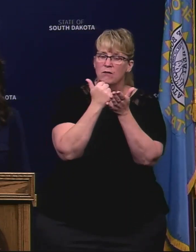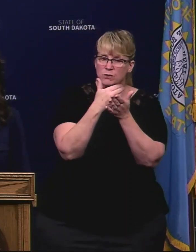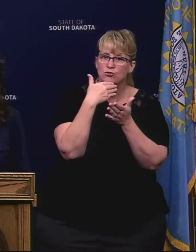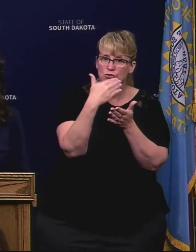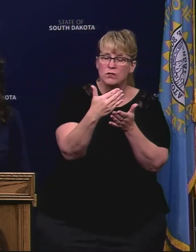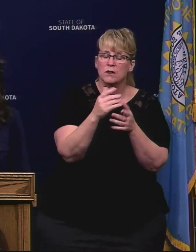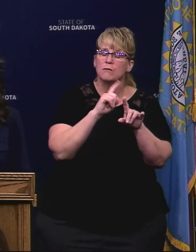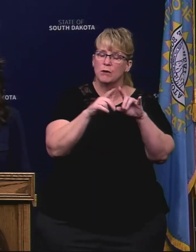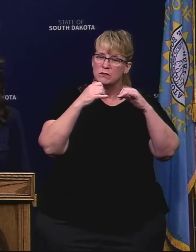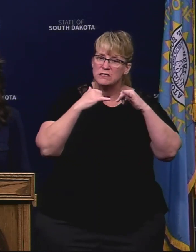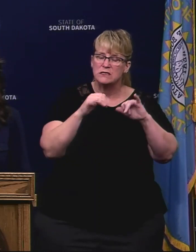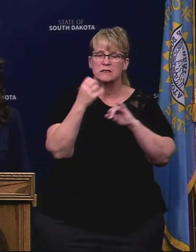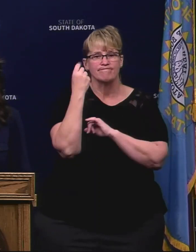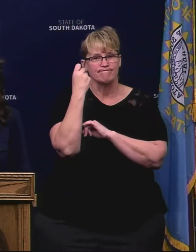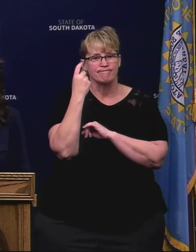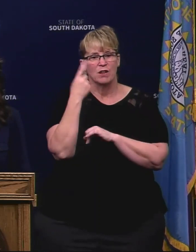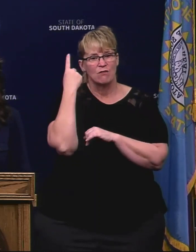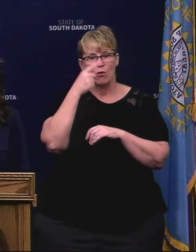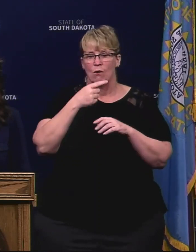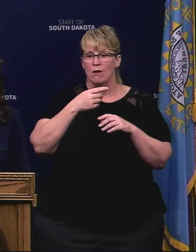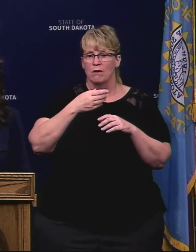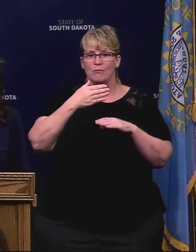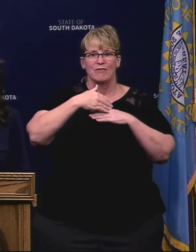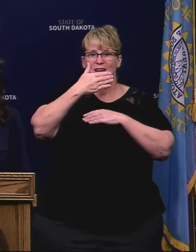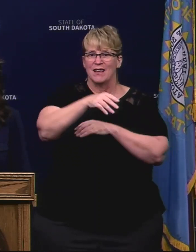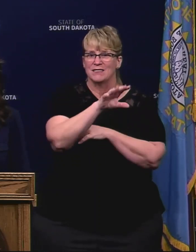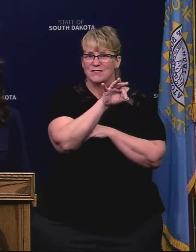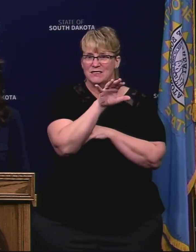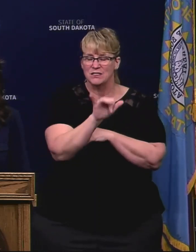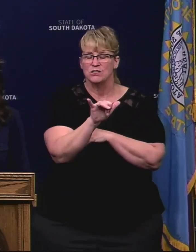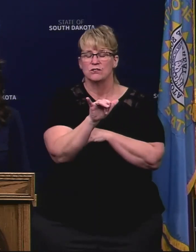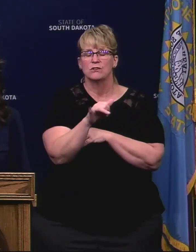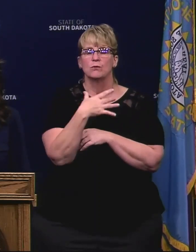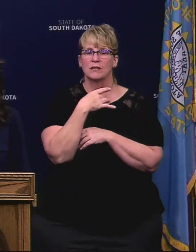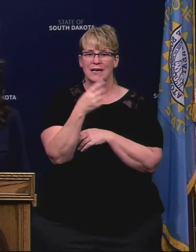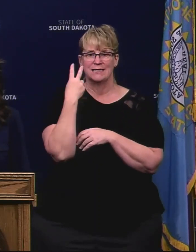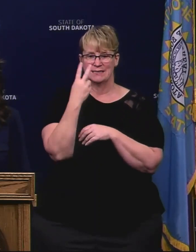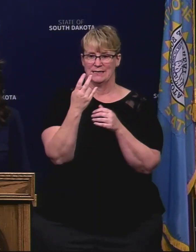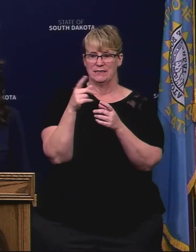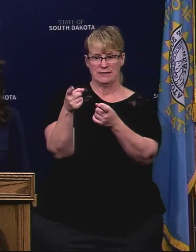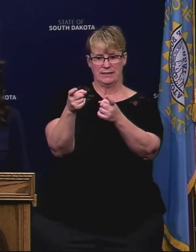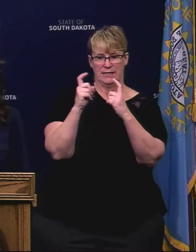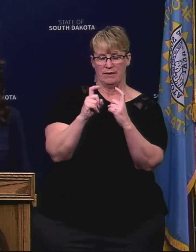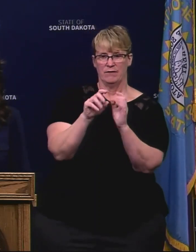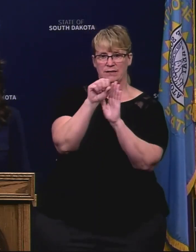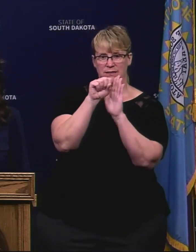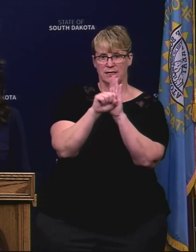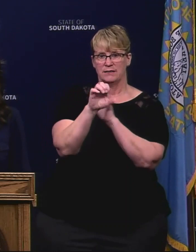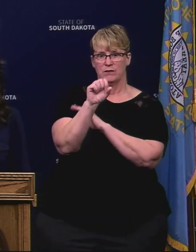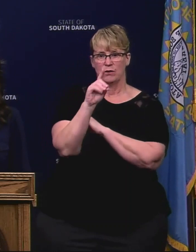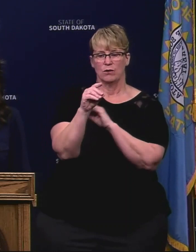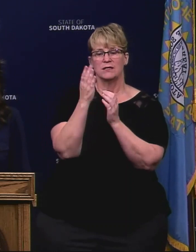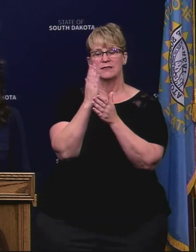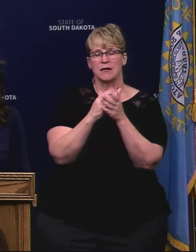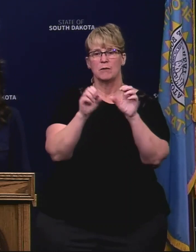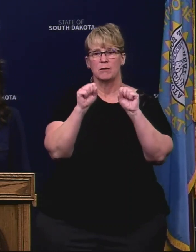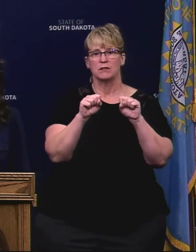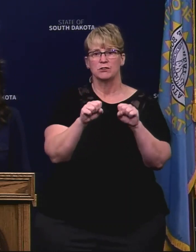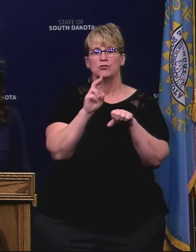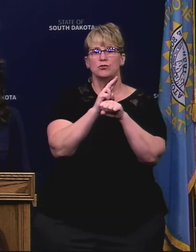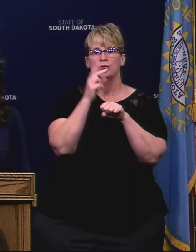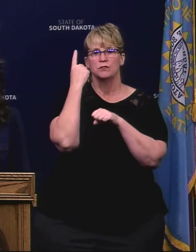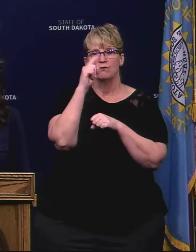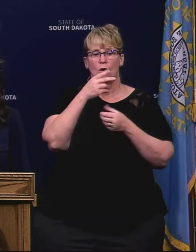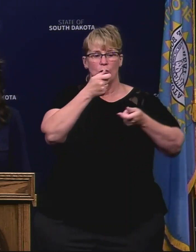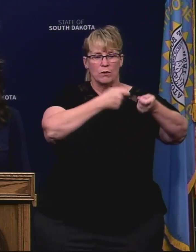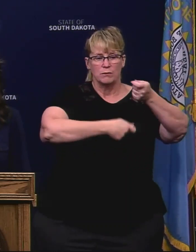We still, though, for the next fiscal year, really would like to see them give us some ability to use it for